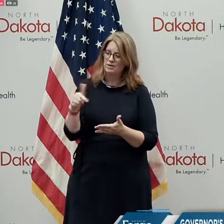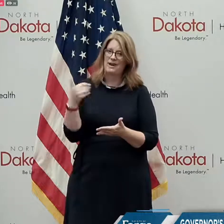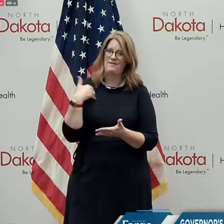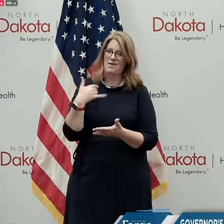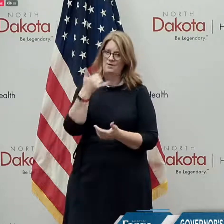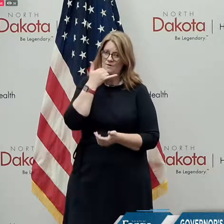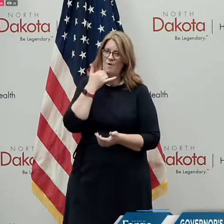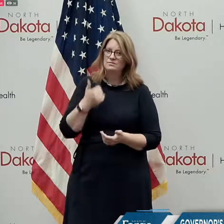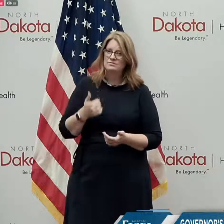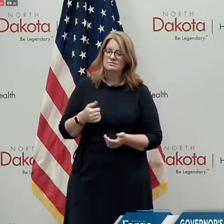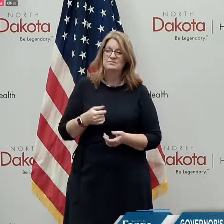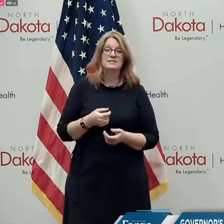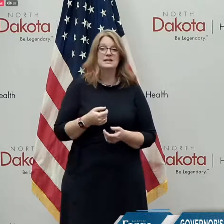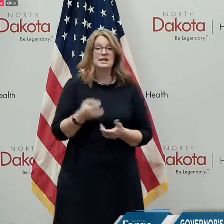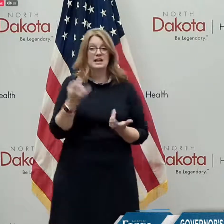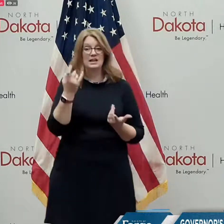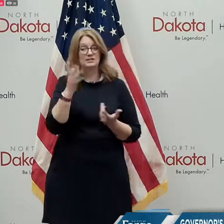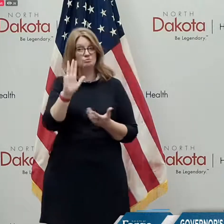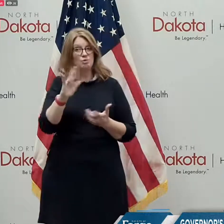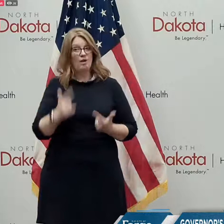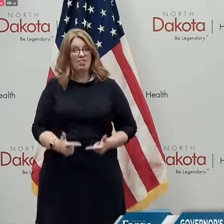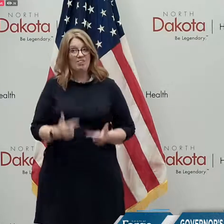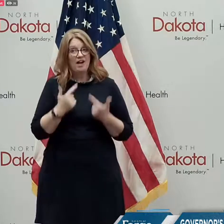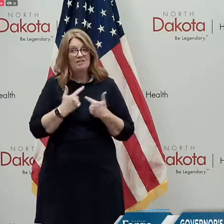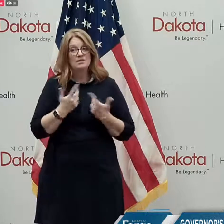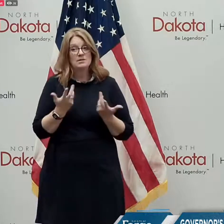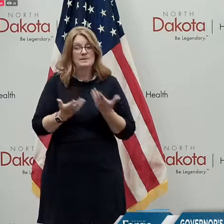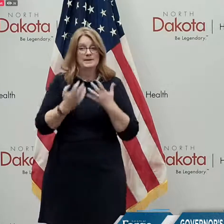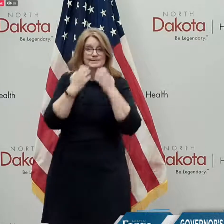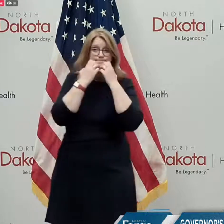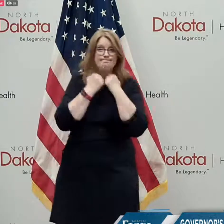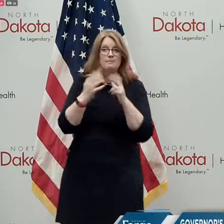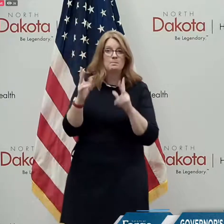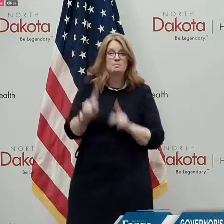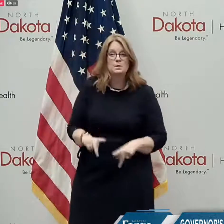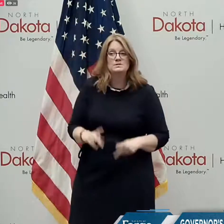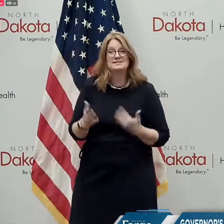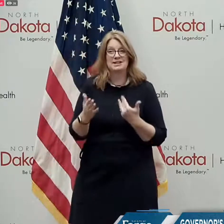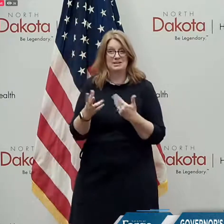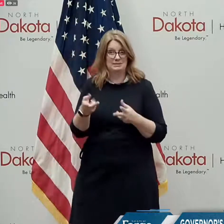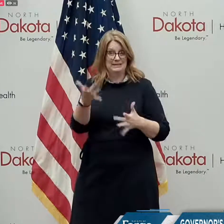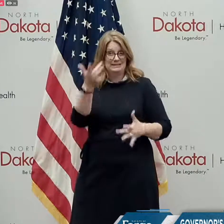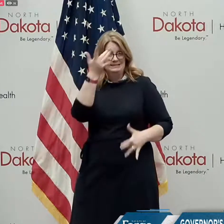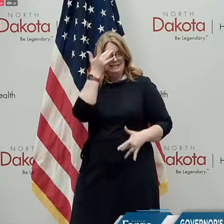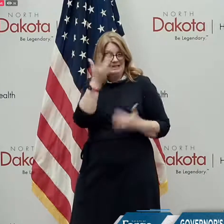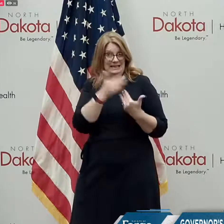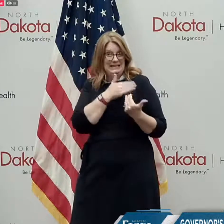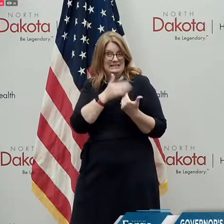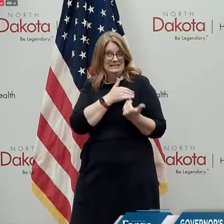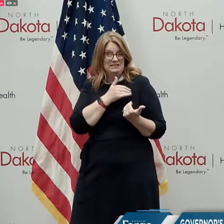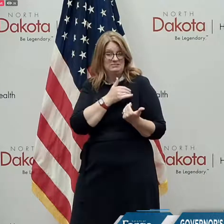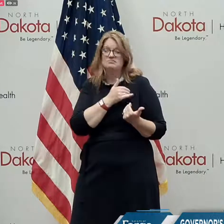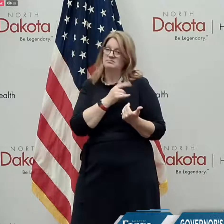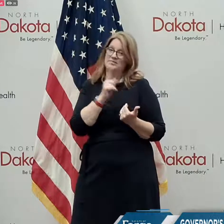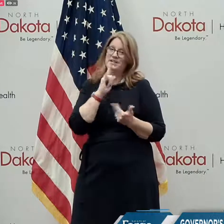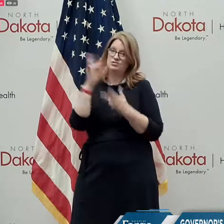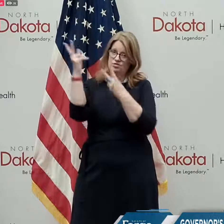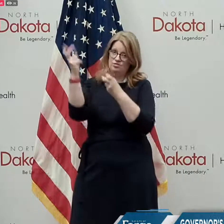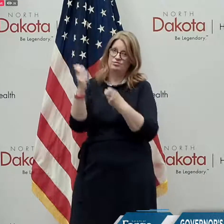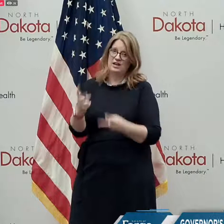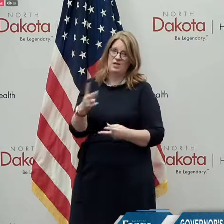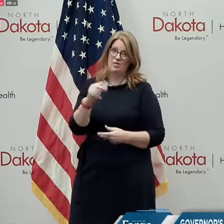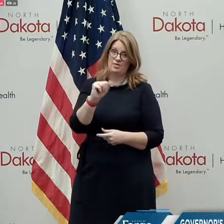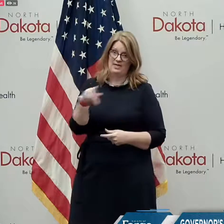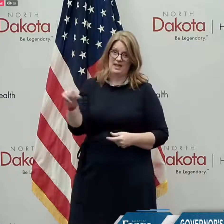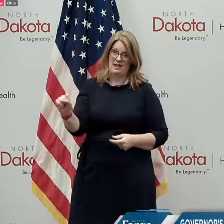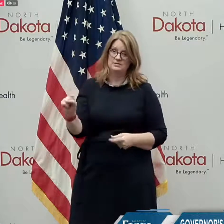one who's vulnerable, or if you're someone who's listening to this and you're vulnerable, I would make sure that you download these apps as well,